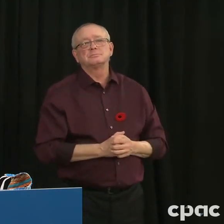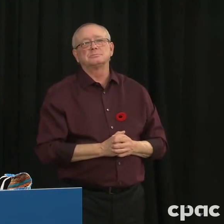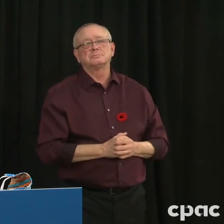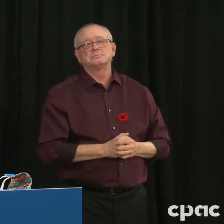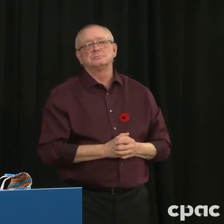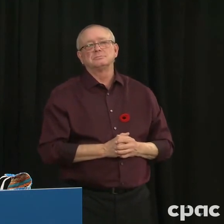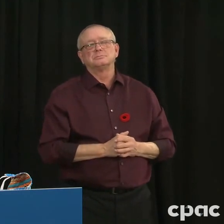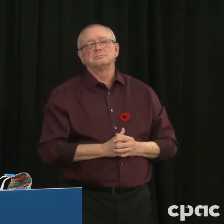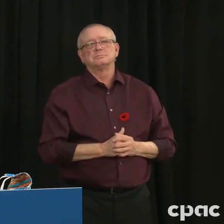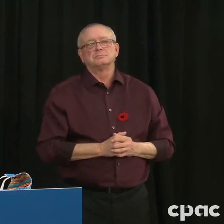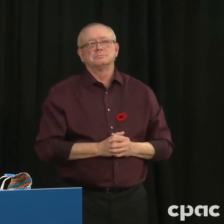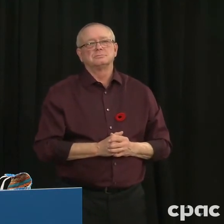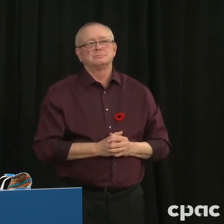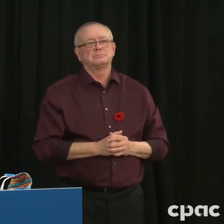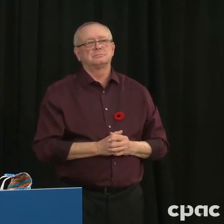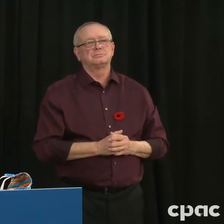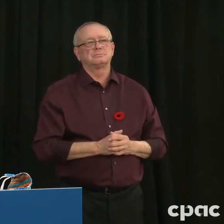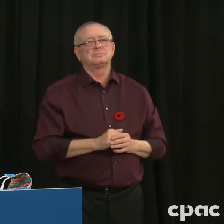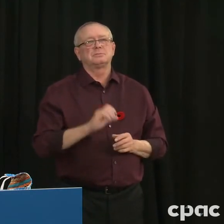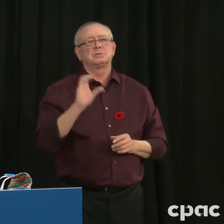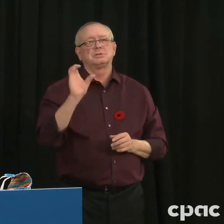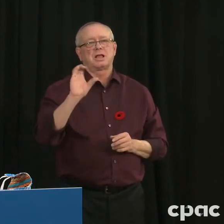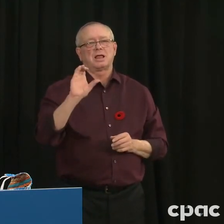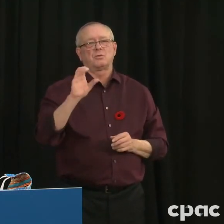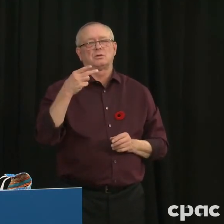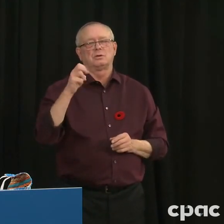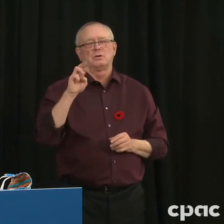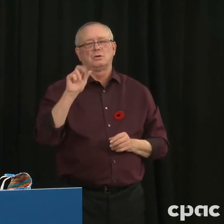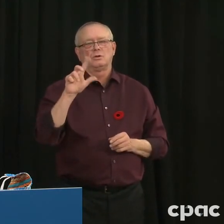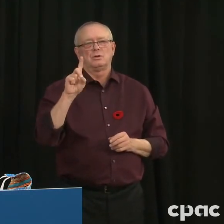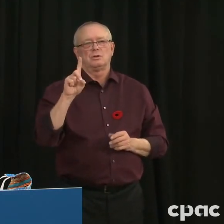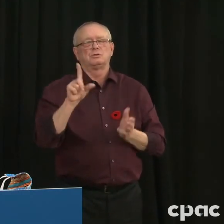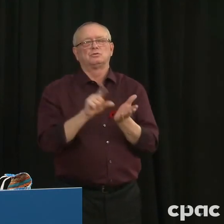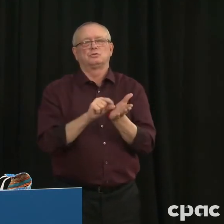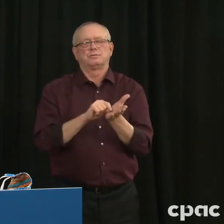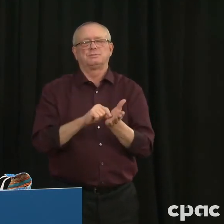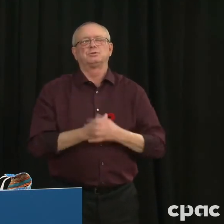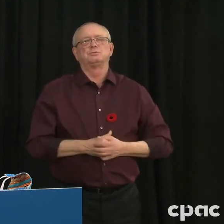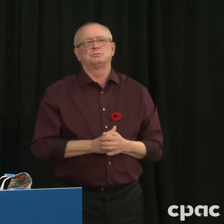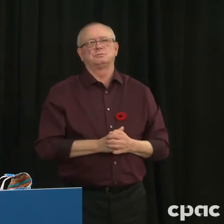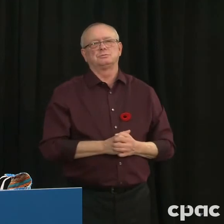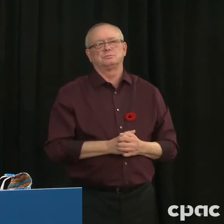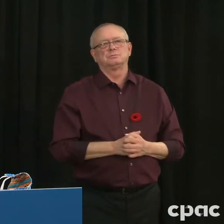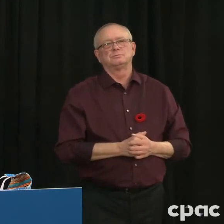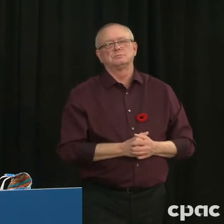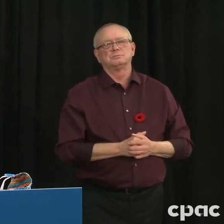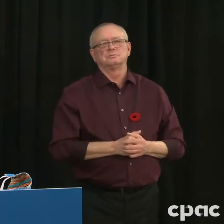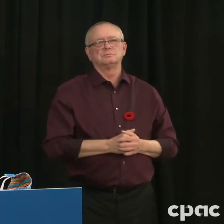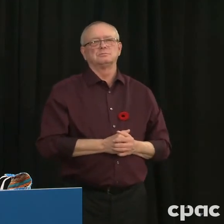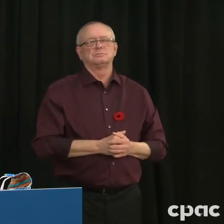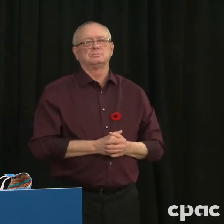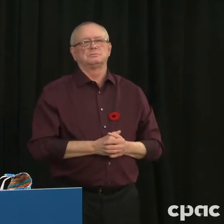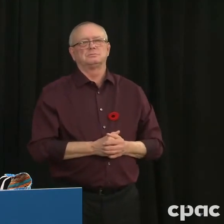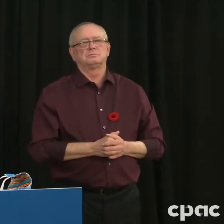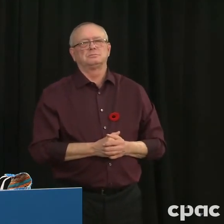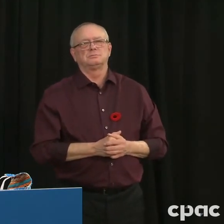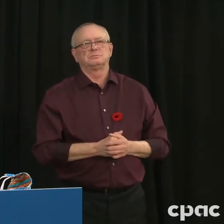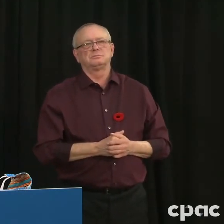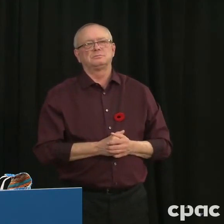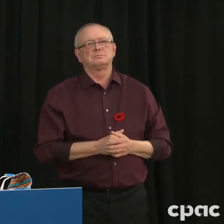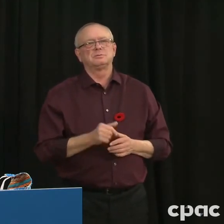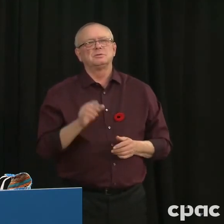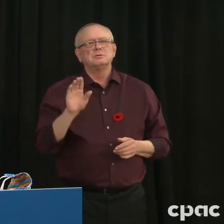Don Braid, Calgary Herald. Dr. Hinshaw, this morning we got word of a potential